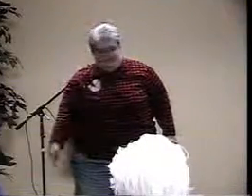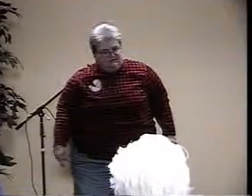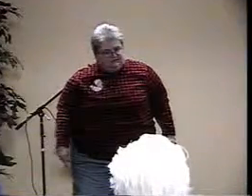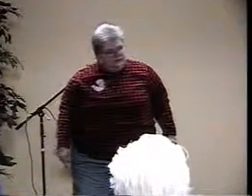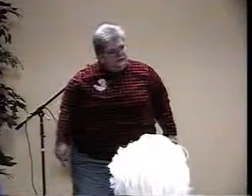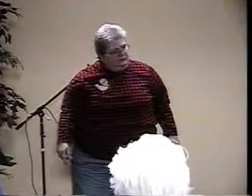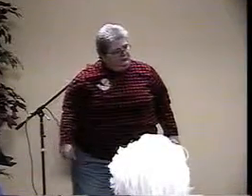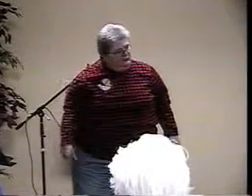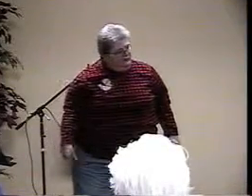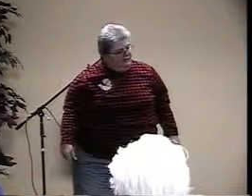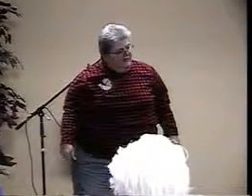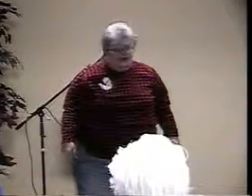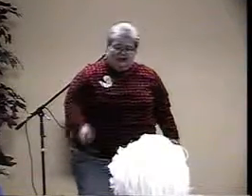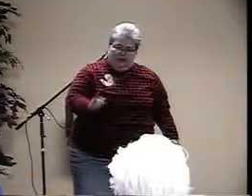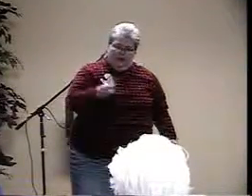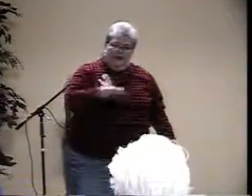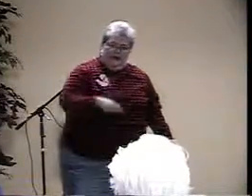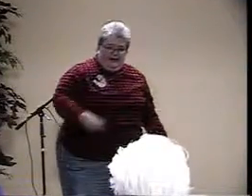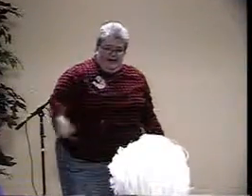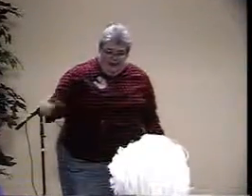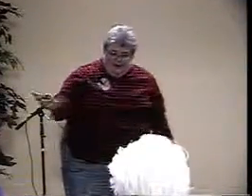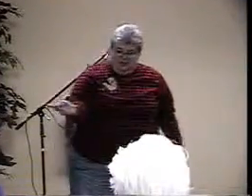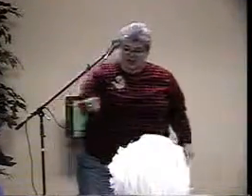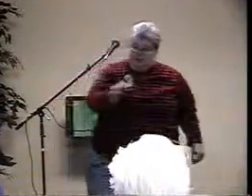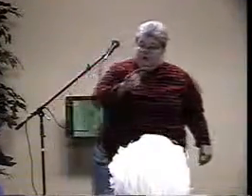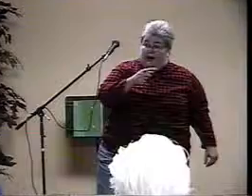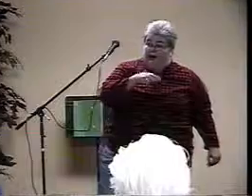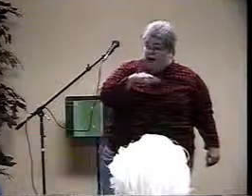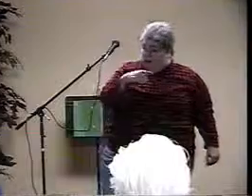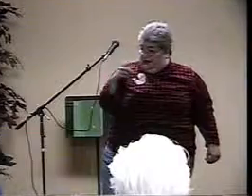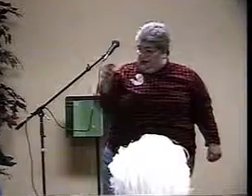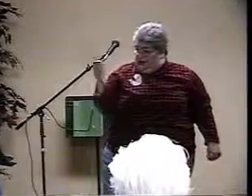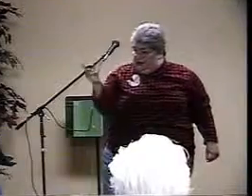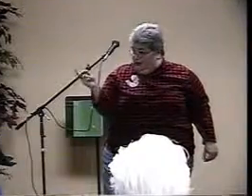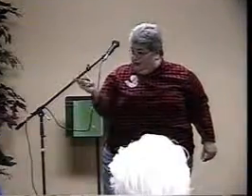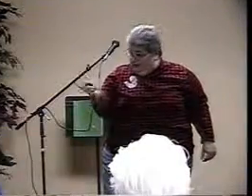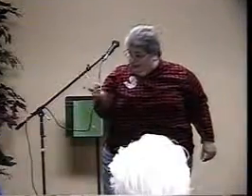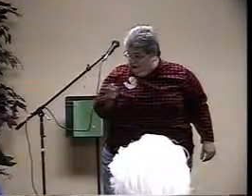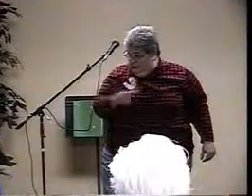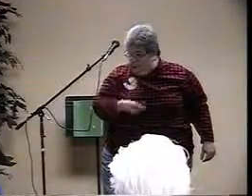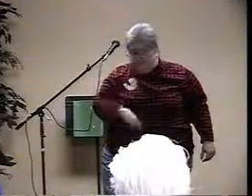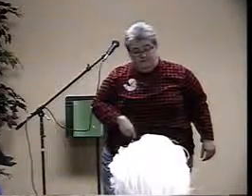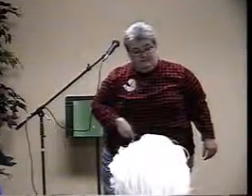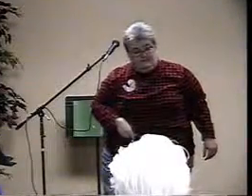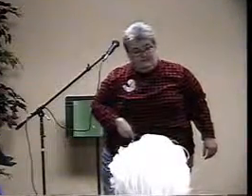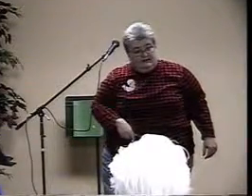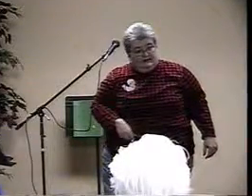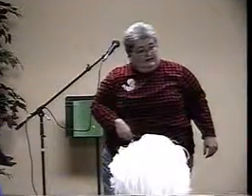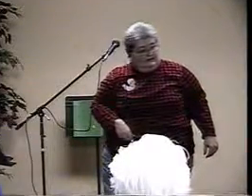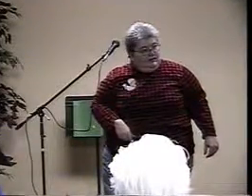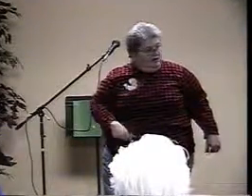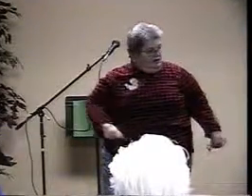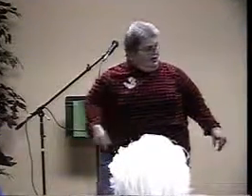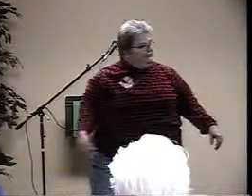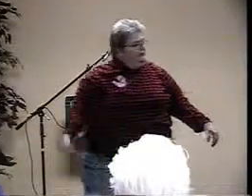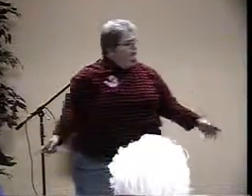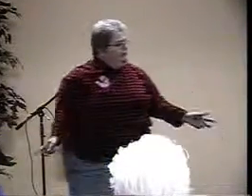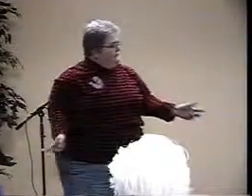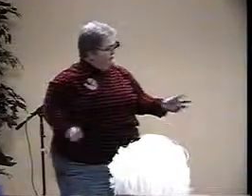bread and some water. Now Po' Boy, he continued riding up and down the rail on that train. And he got to be pretty